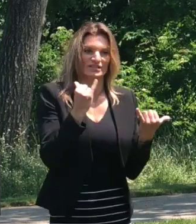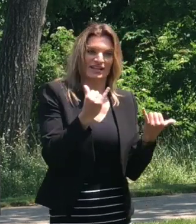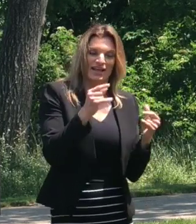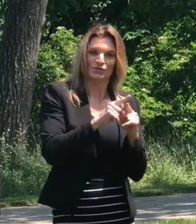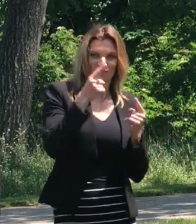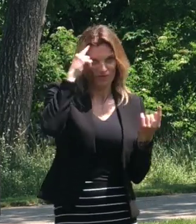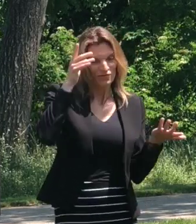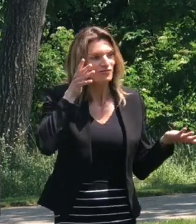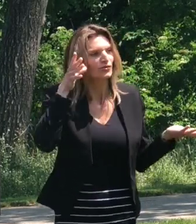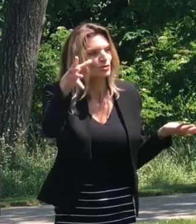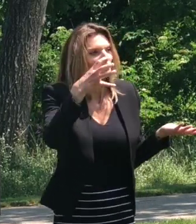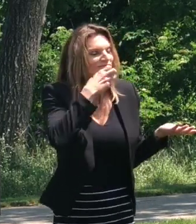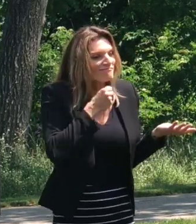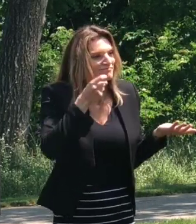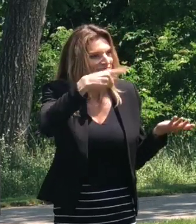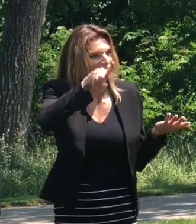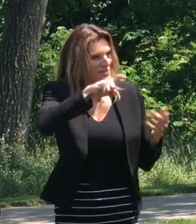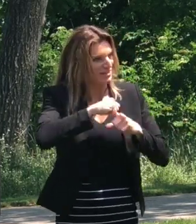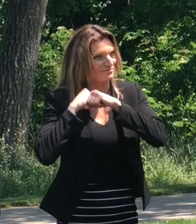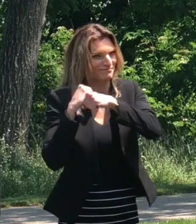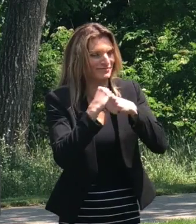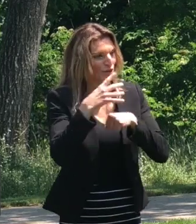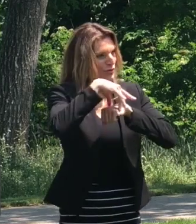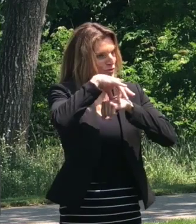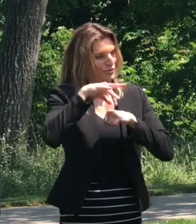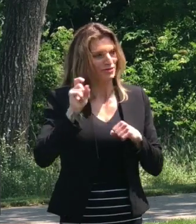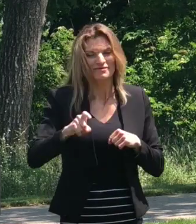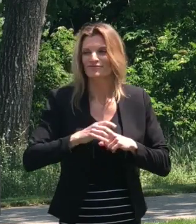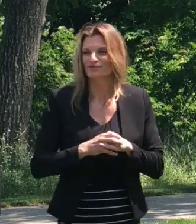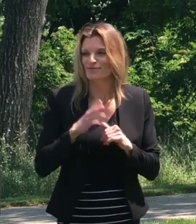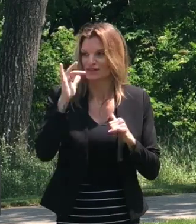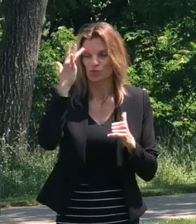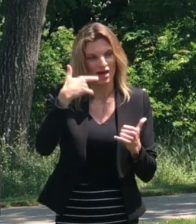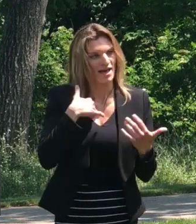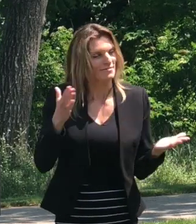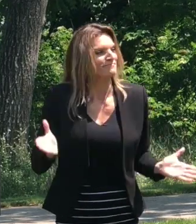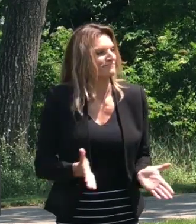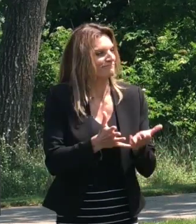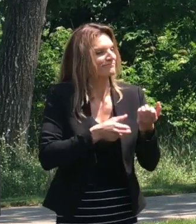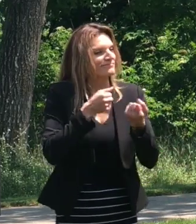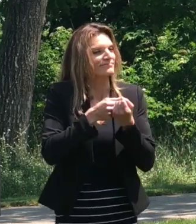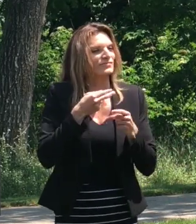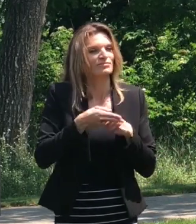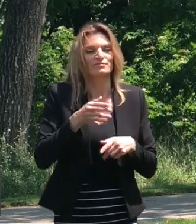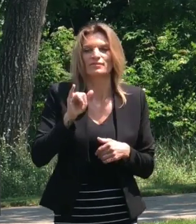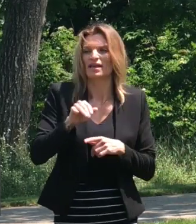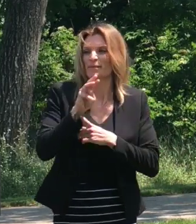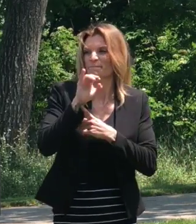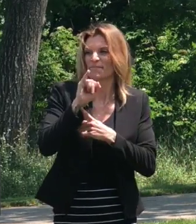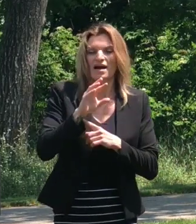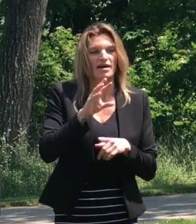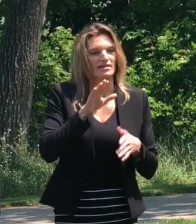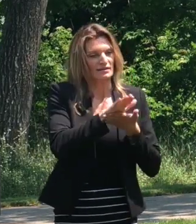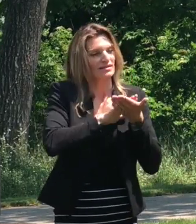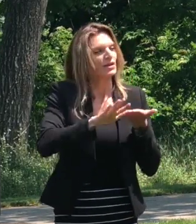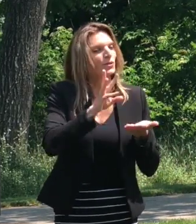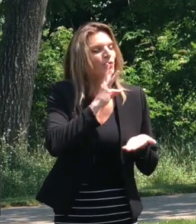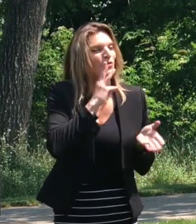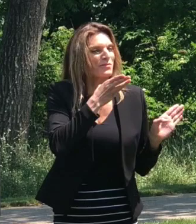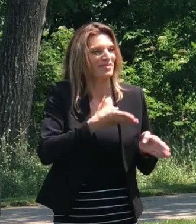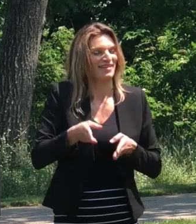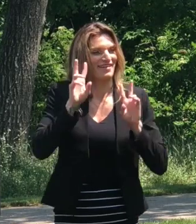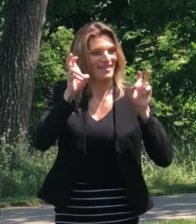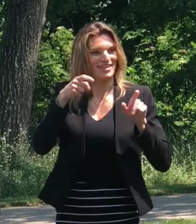for generations to come. And we've got a lot of work to do. And that's why I've been pushing my clean water plan. And